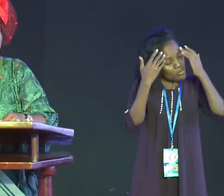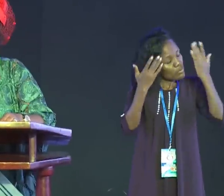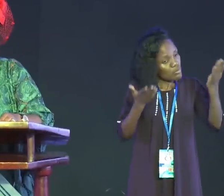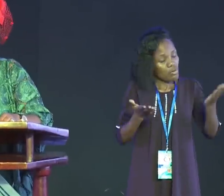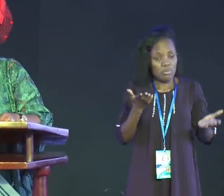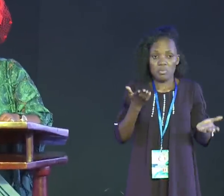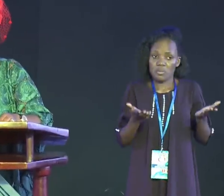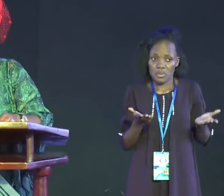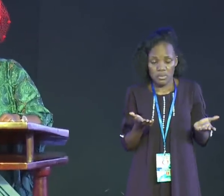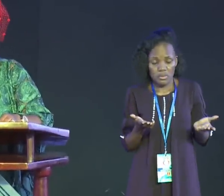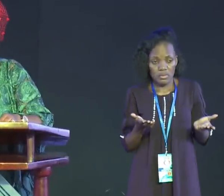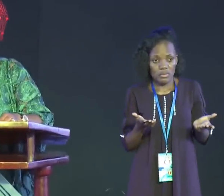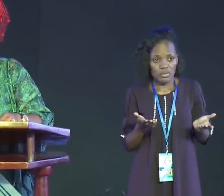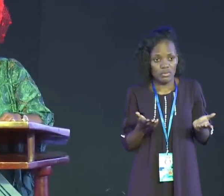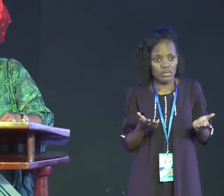You don't know